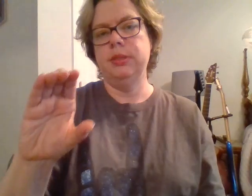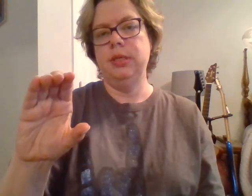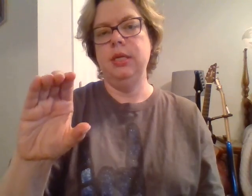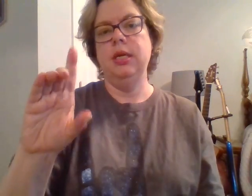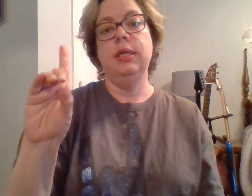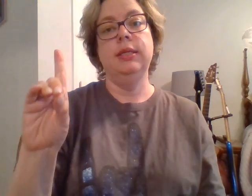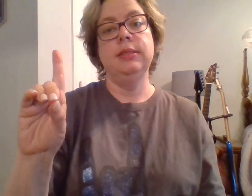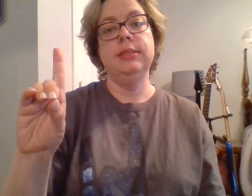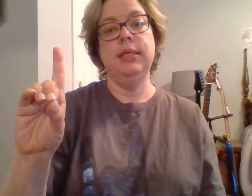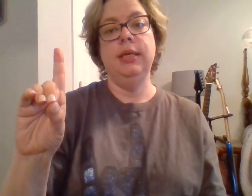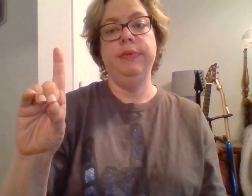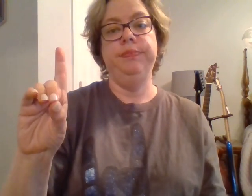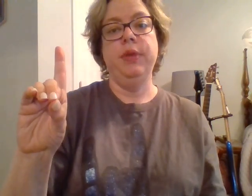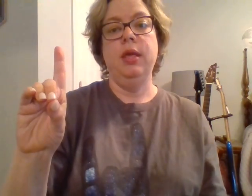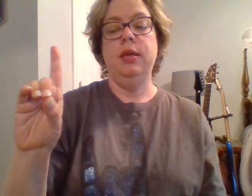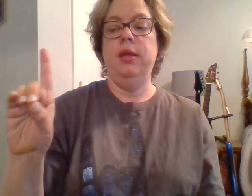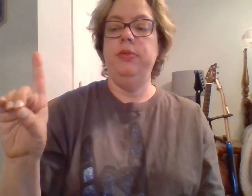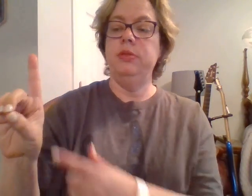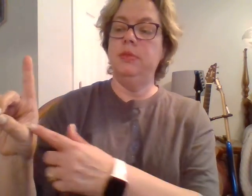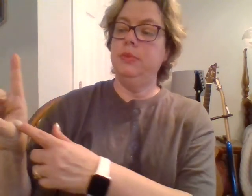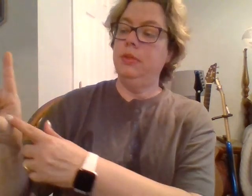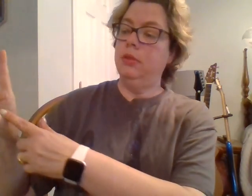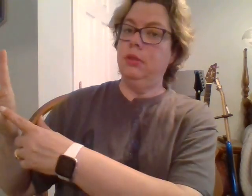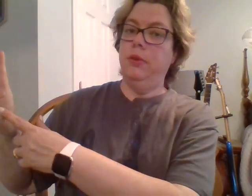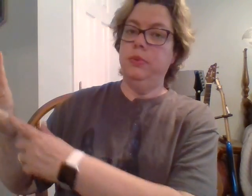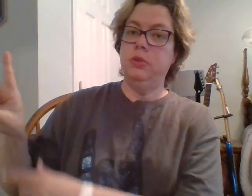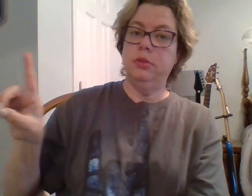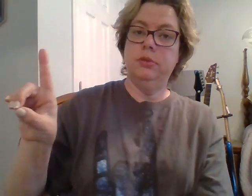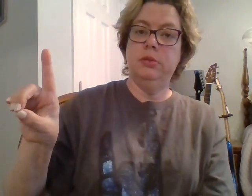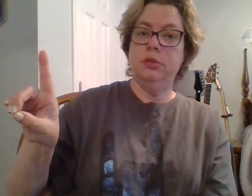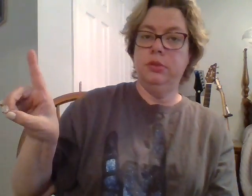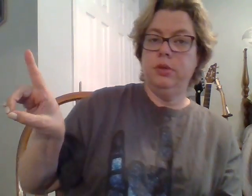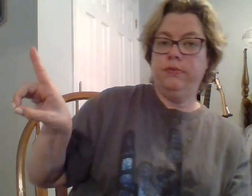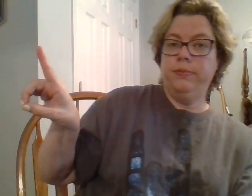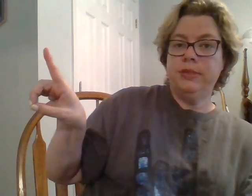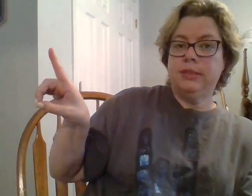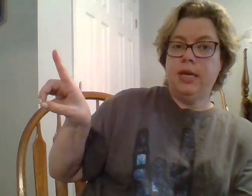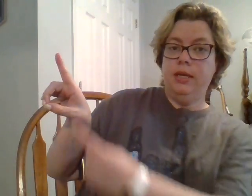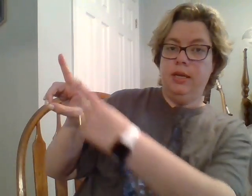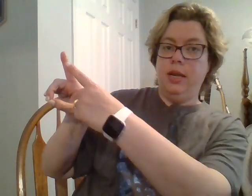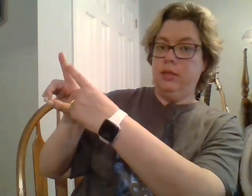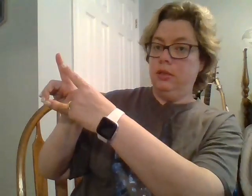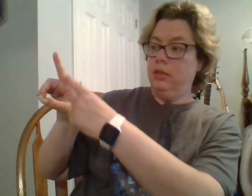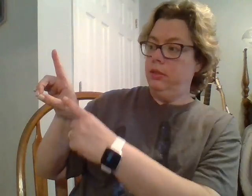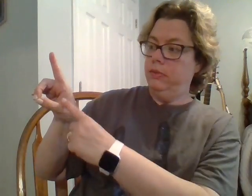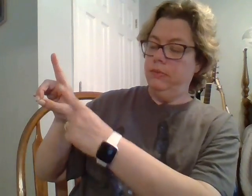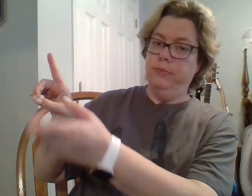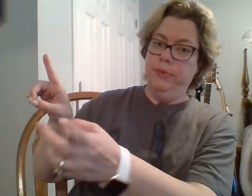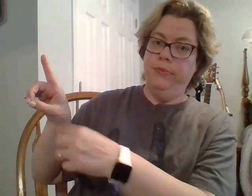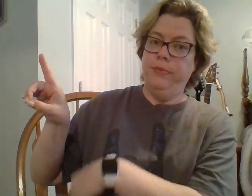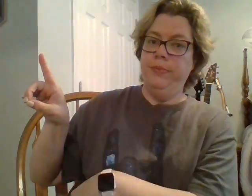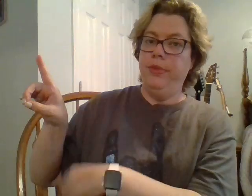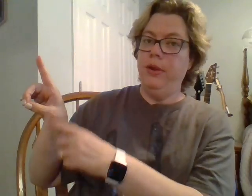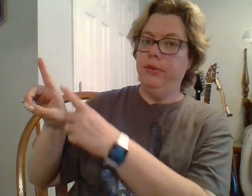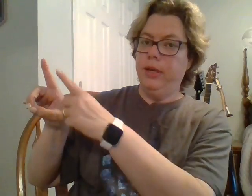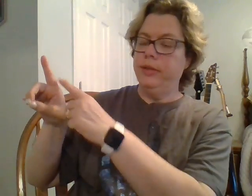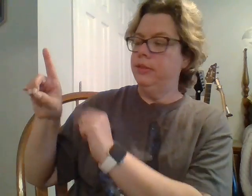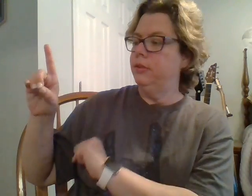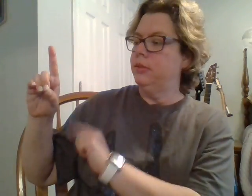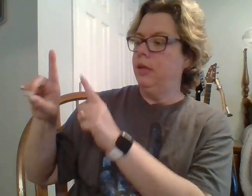C, D. Now this one, I want you to look from this side. From there, I guess it looks like a B,